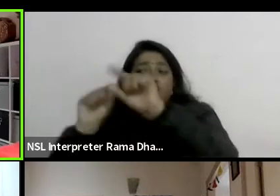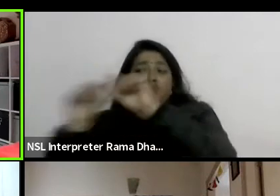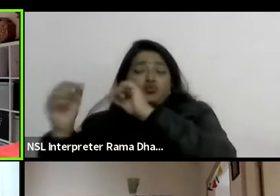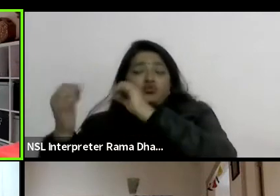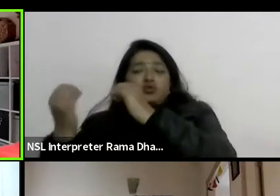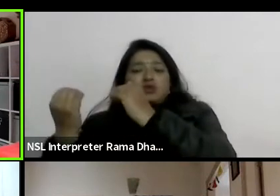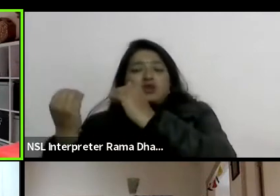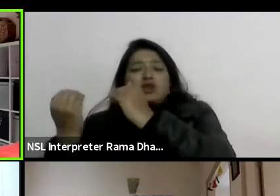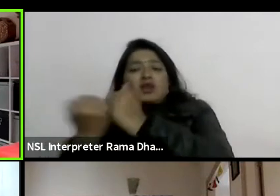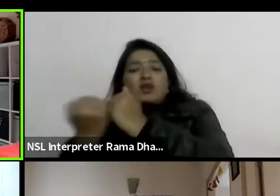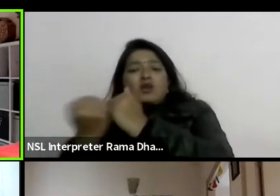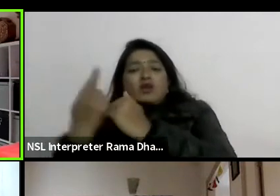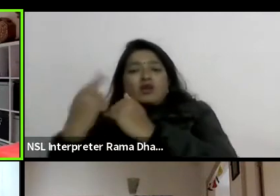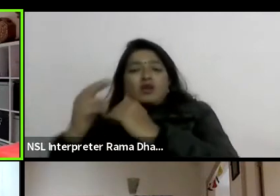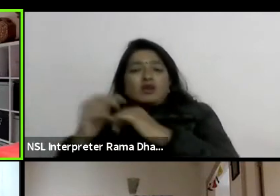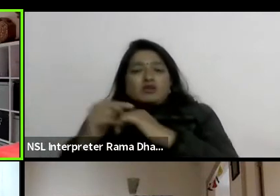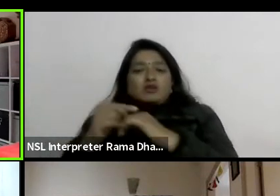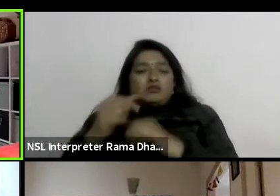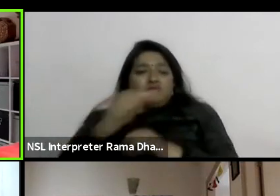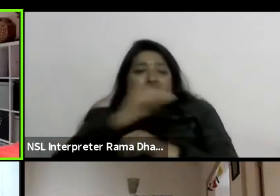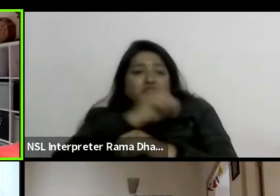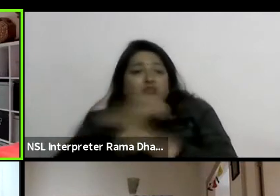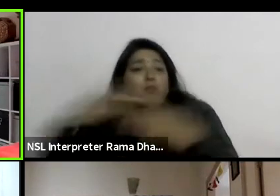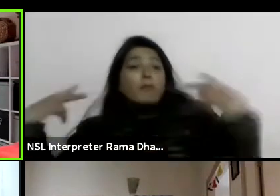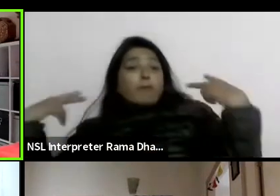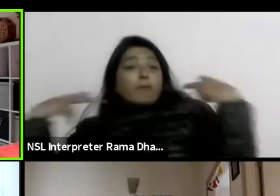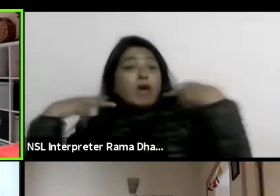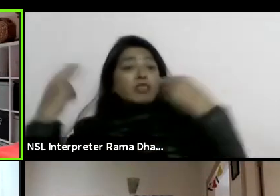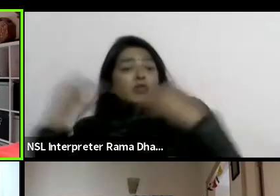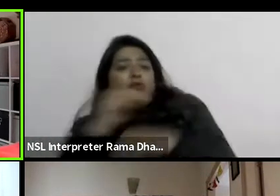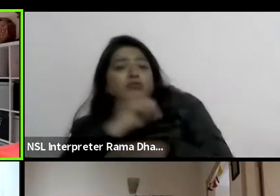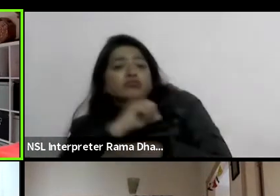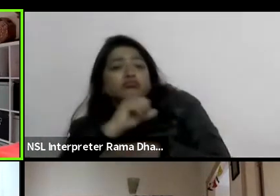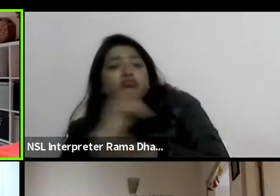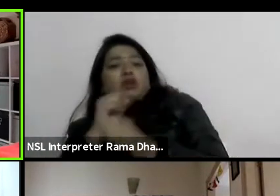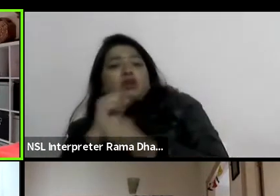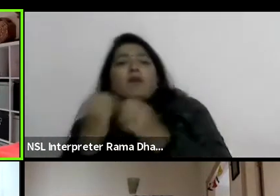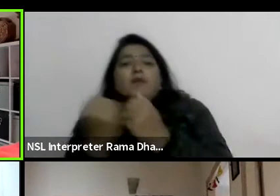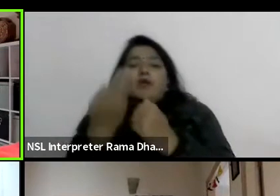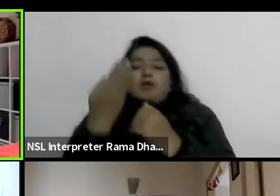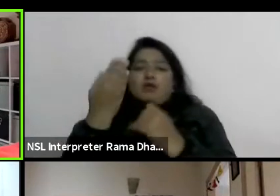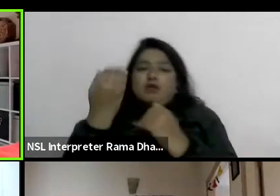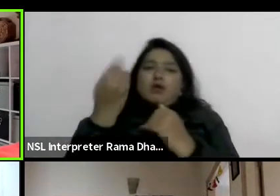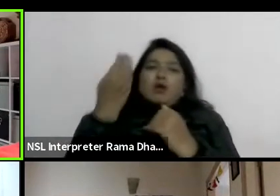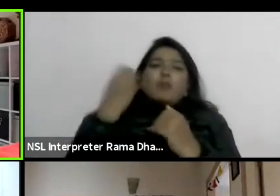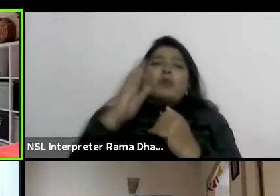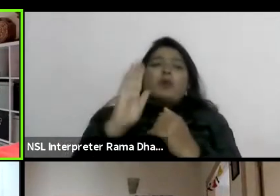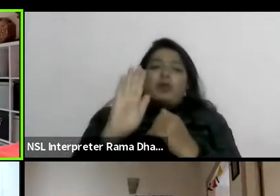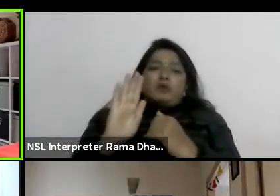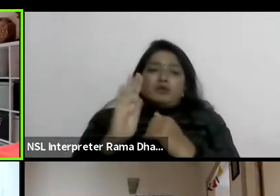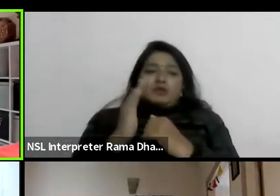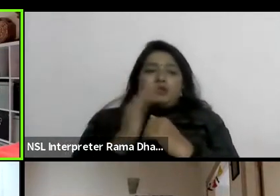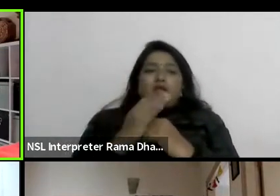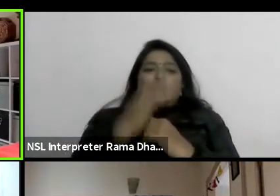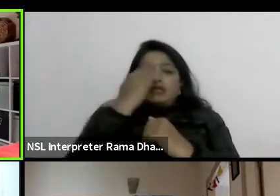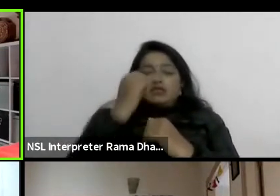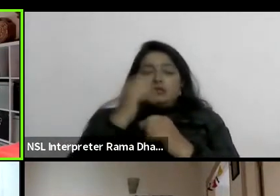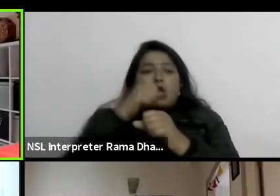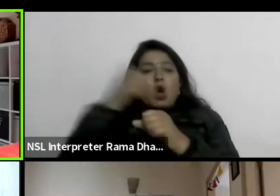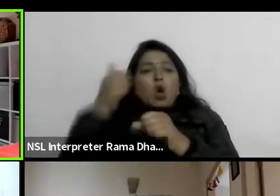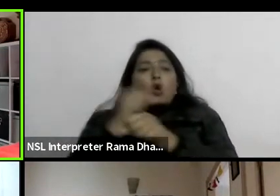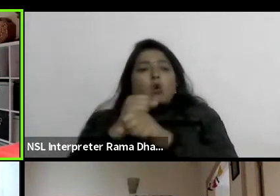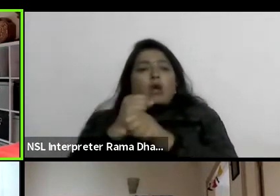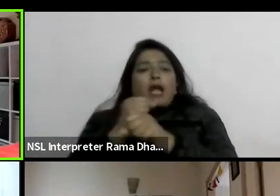that are forced into prostitution. All of us within a capitalist system, unless we're one of the top dogs, are forced